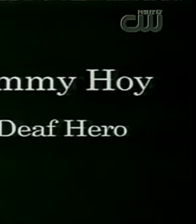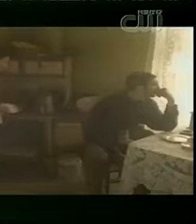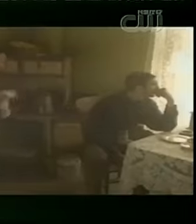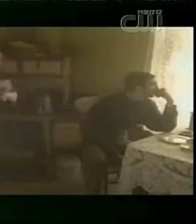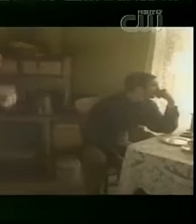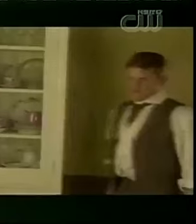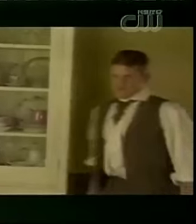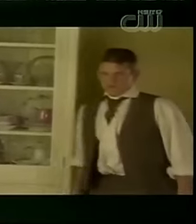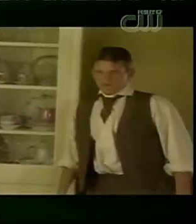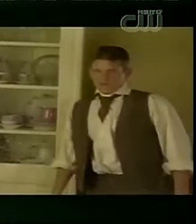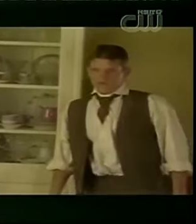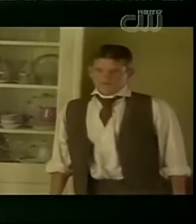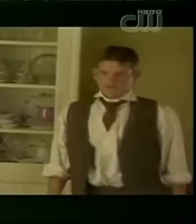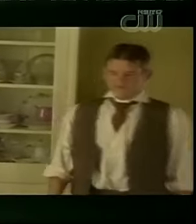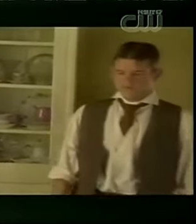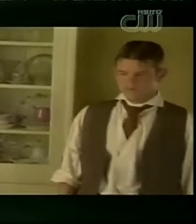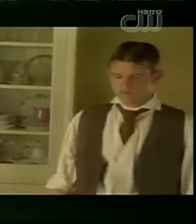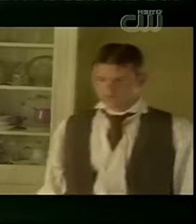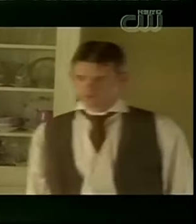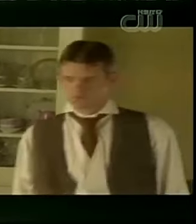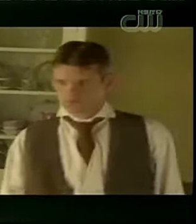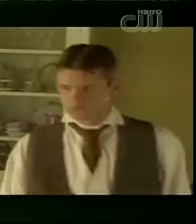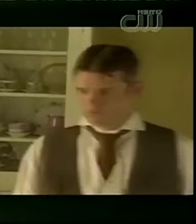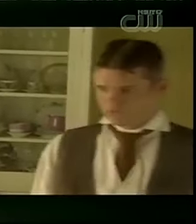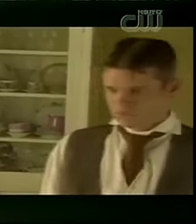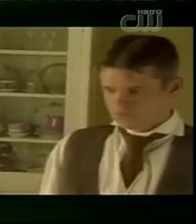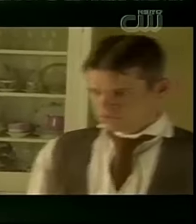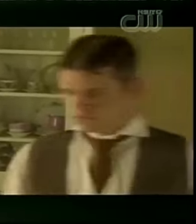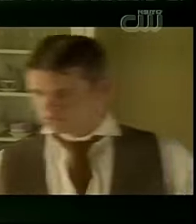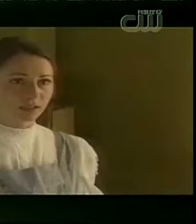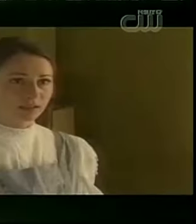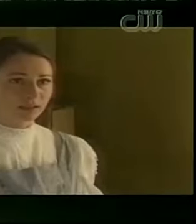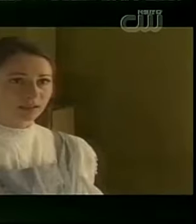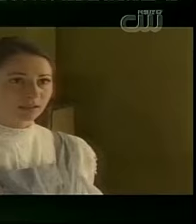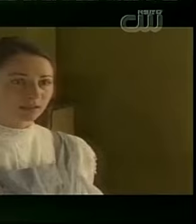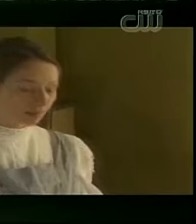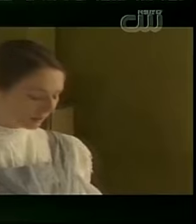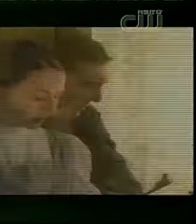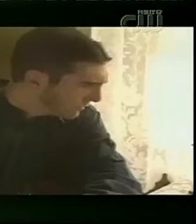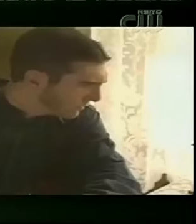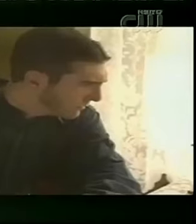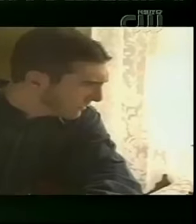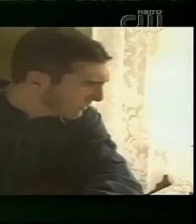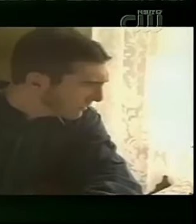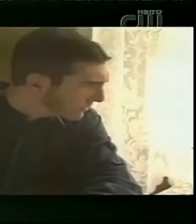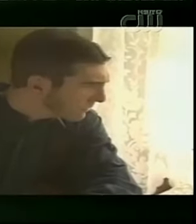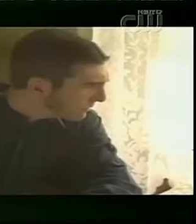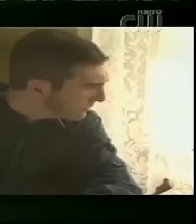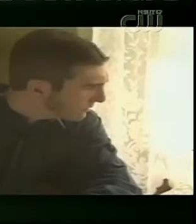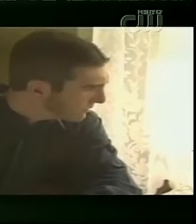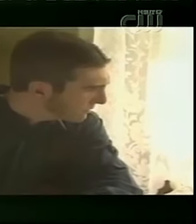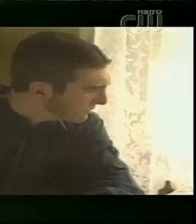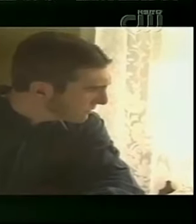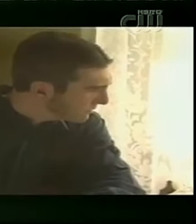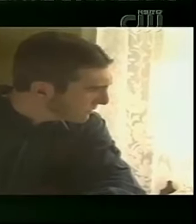A scene from the recently released DVD docudrama reflects the emotions of the young William Hoy as he